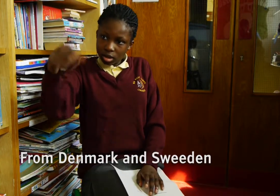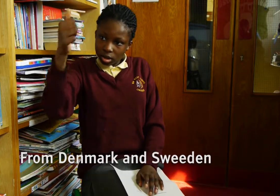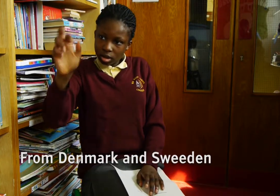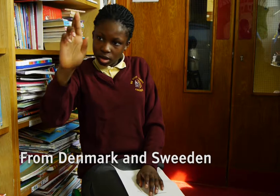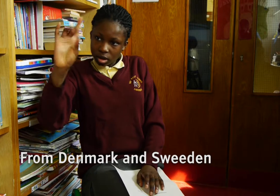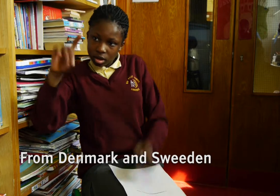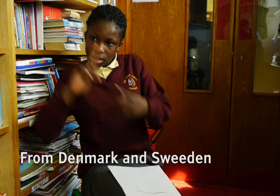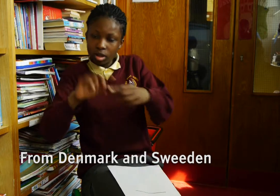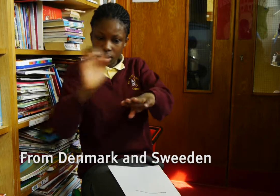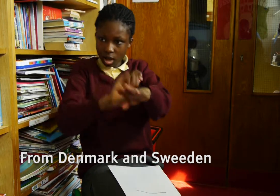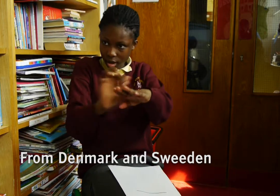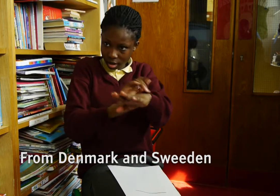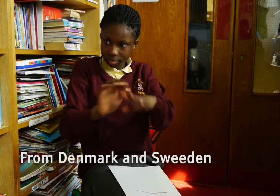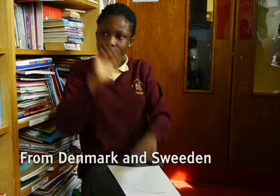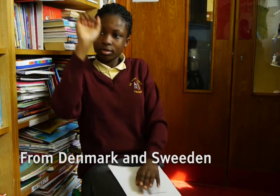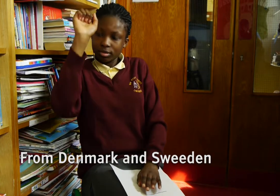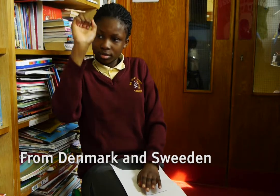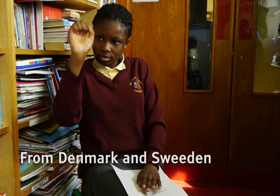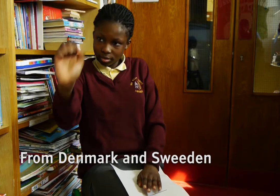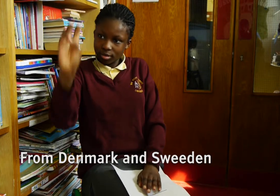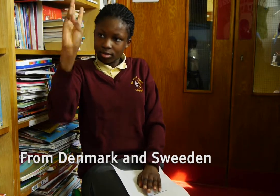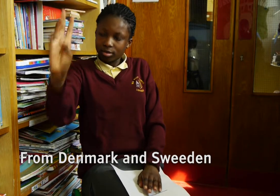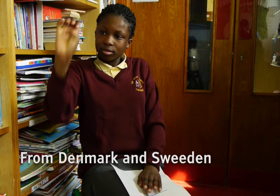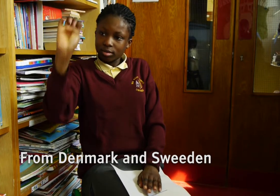From Denmark and from Sweden.